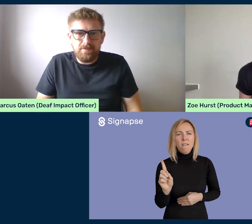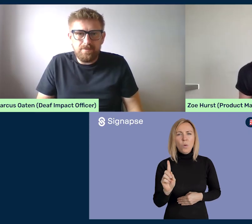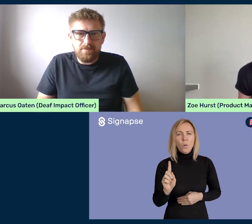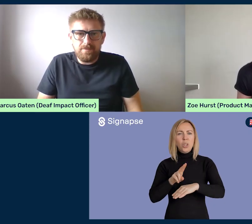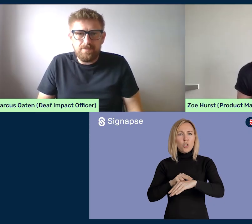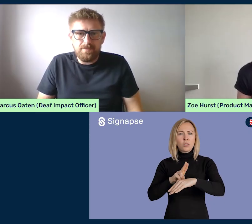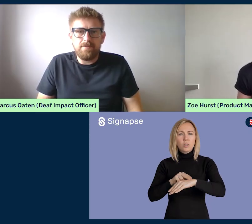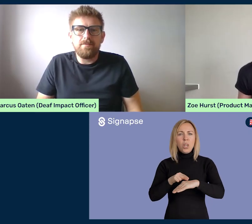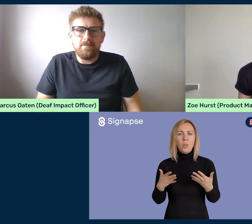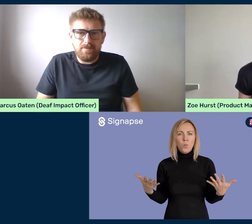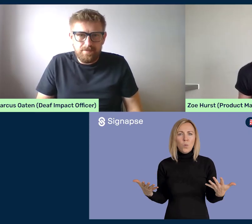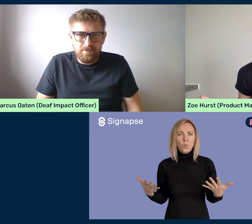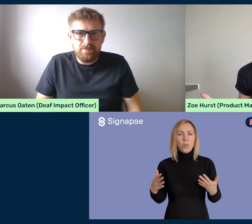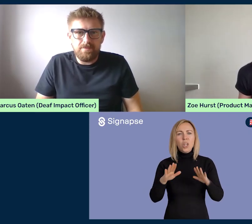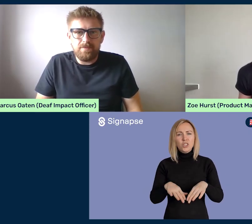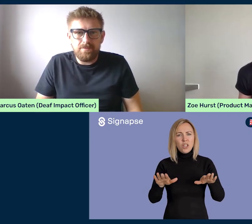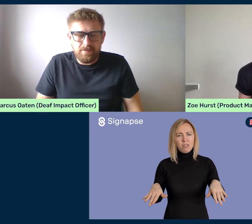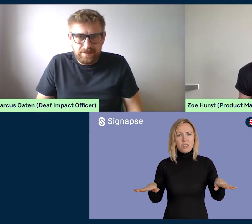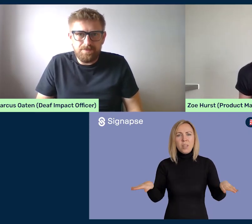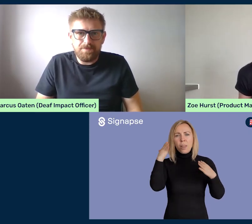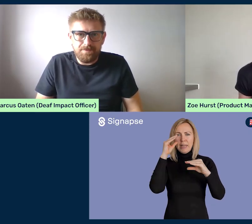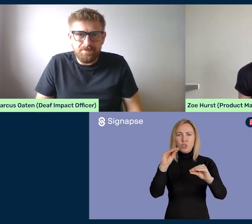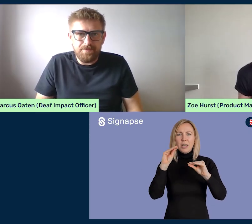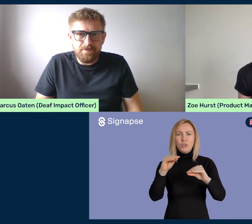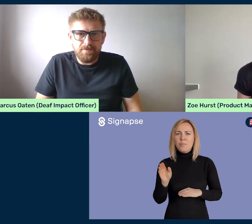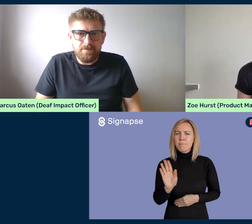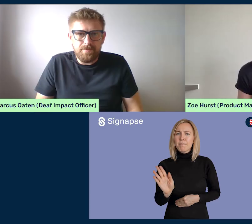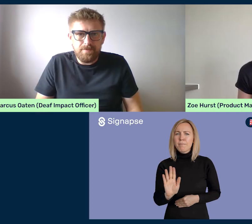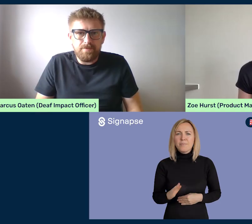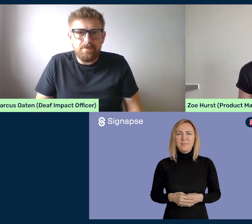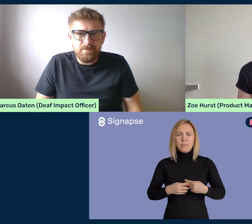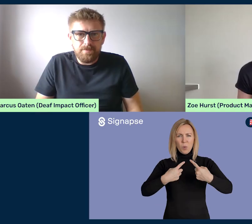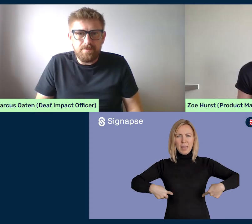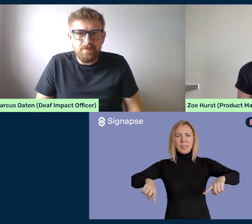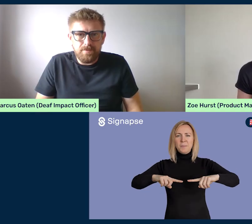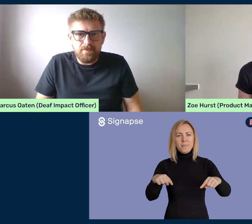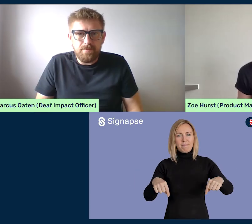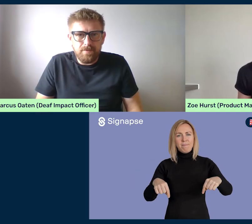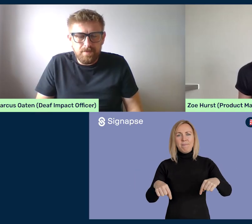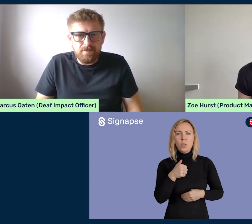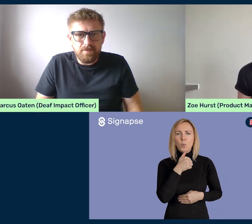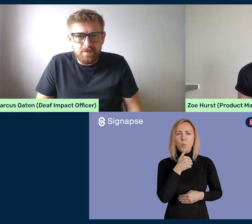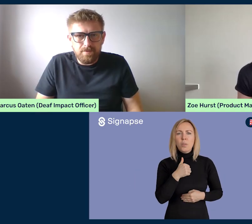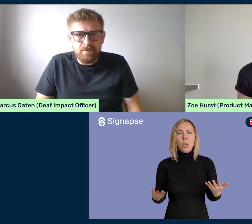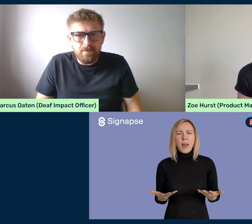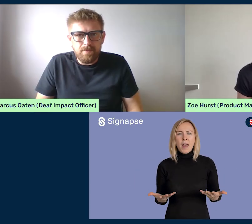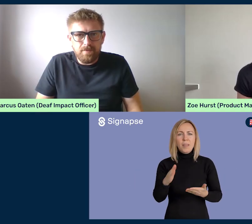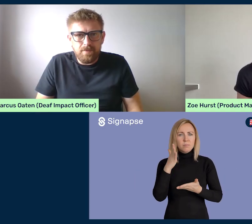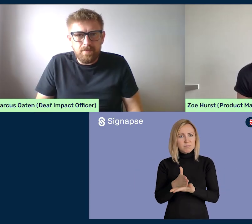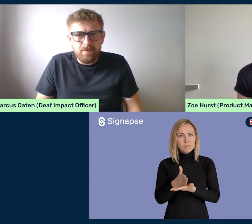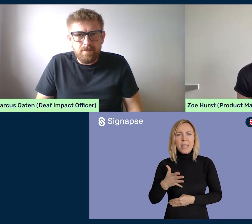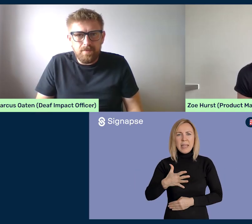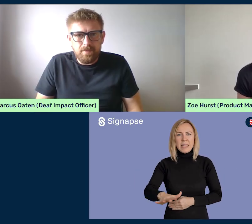like to see it? So we can help get it into those spaces. And that's something which is crucial.